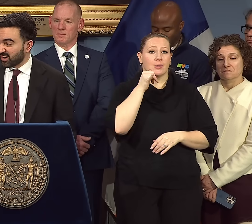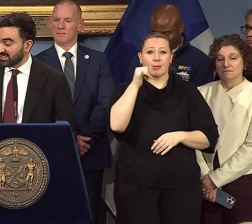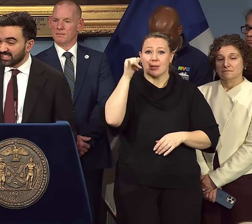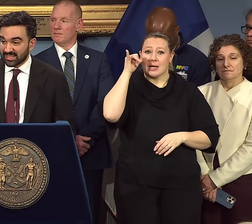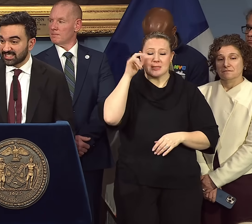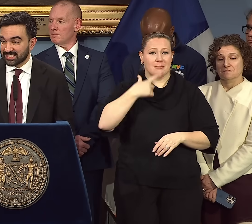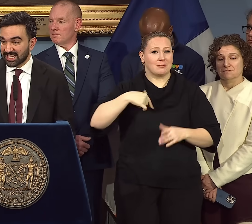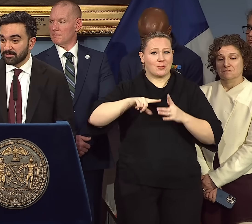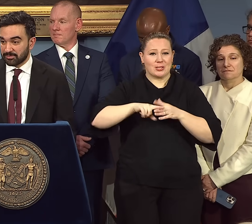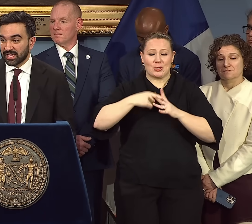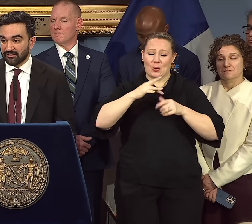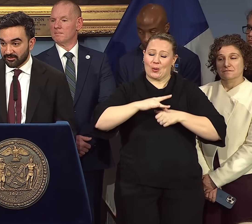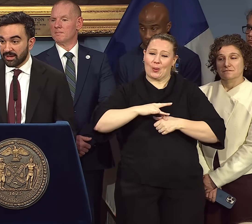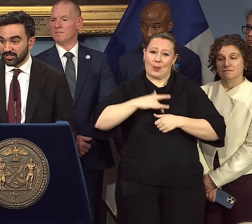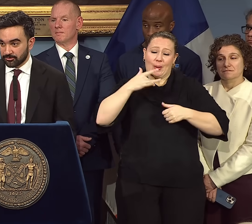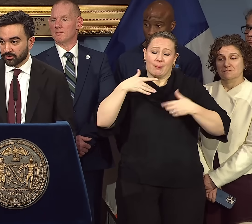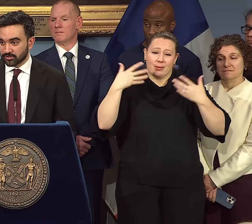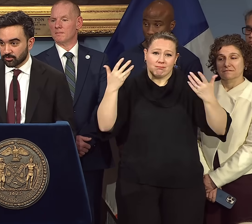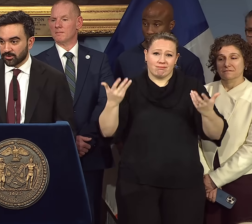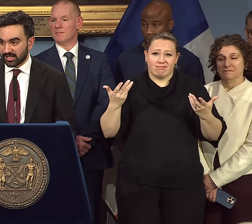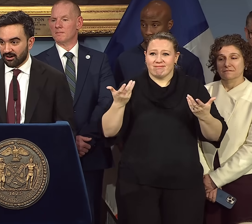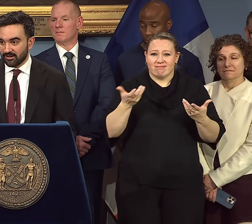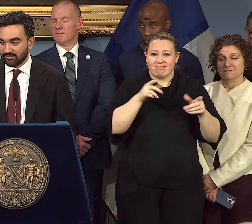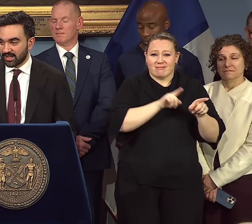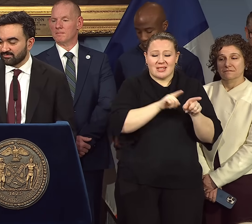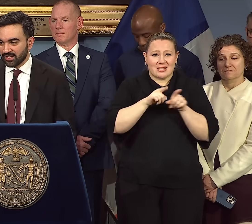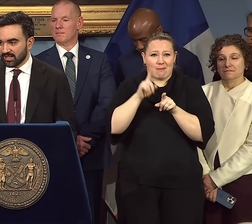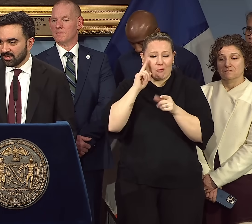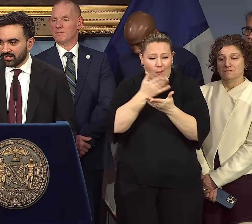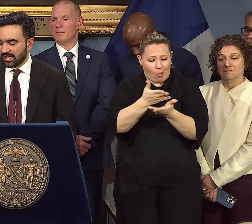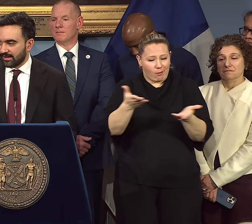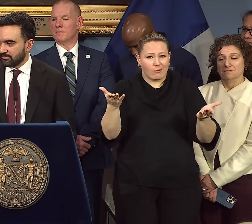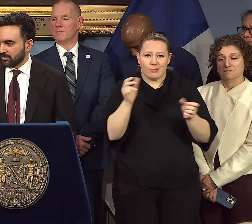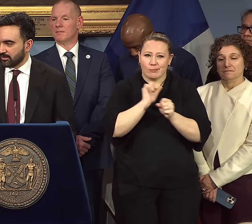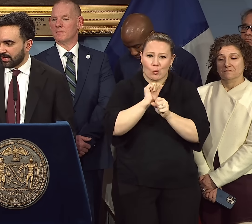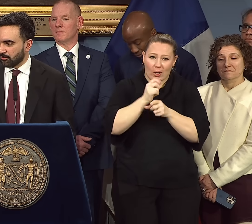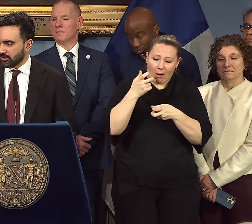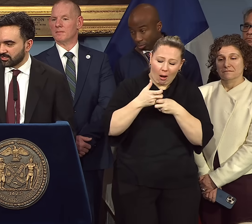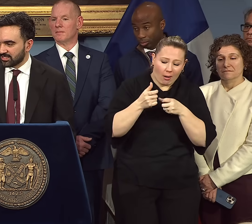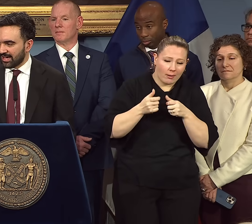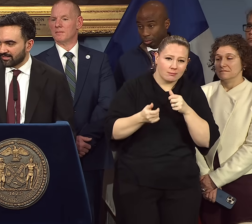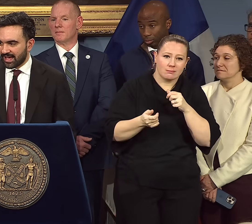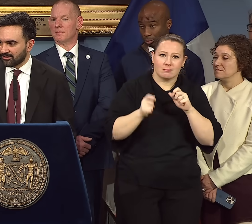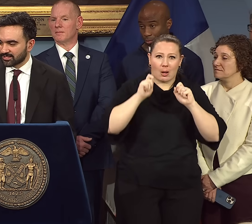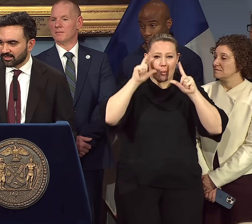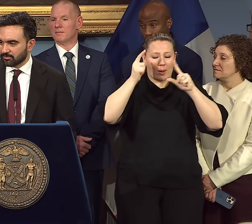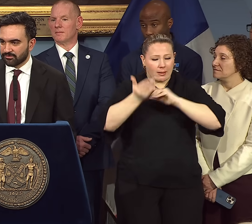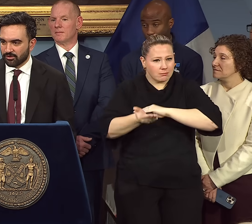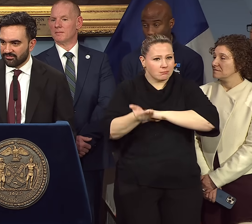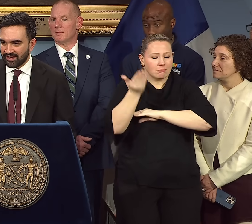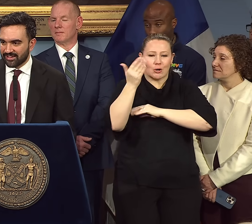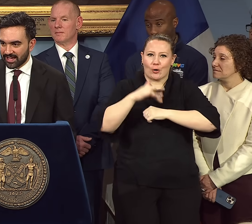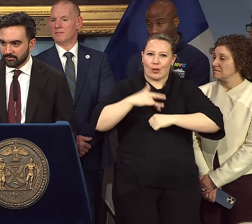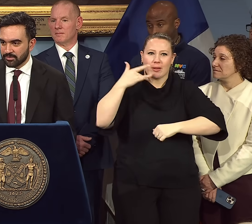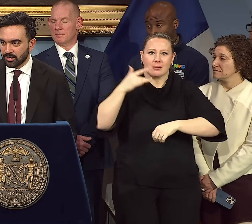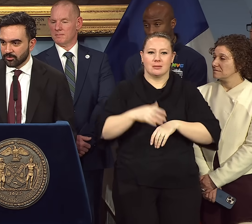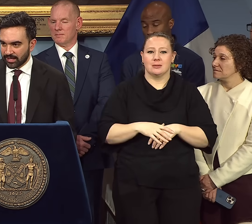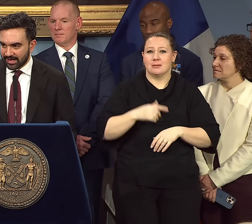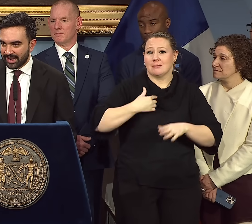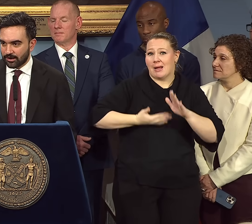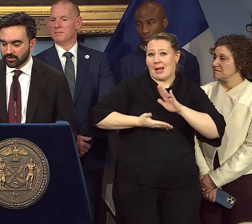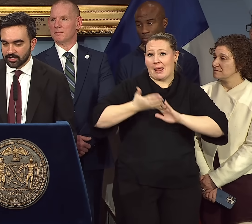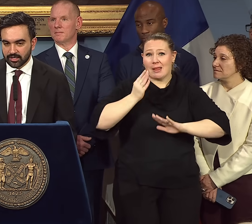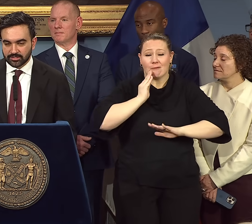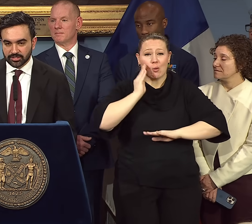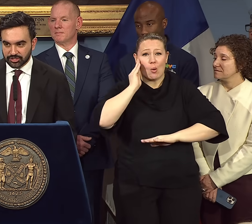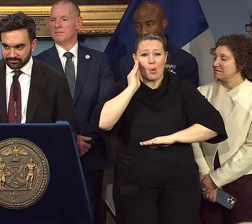but frankly, that's the time it began for many New Yorkers who are working hard, right? I was out of the house, I think, before 5 a.m. We